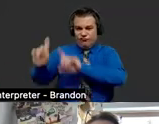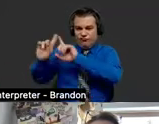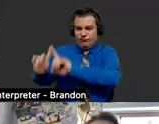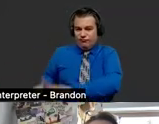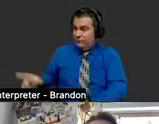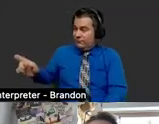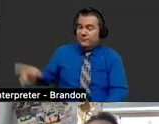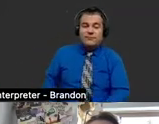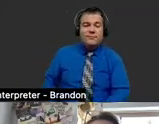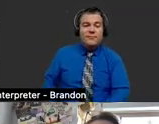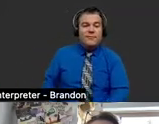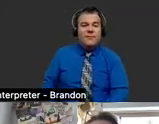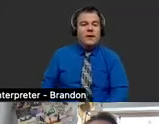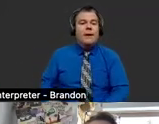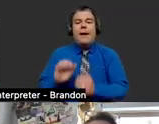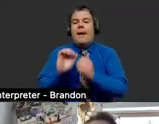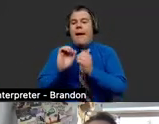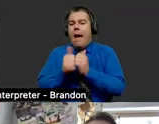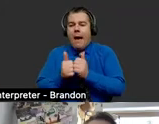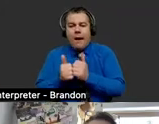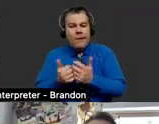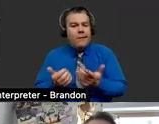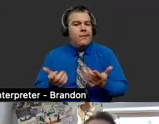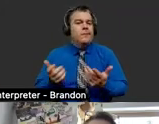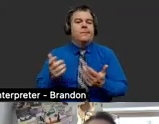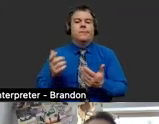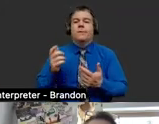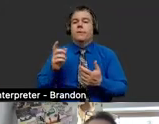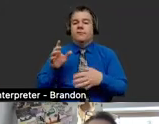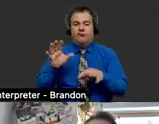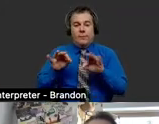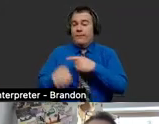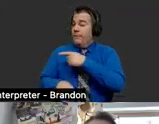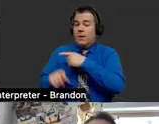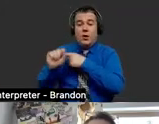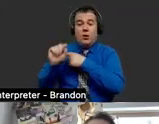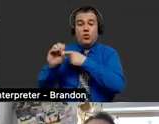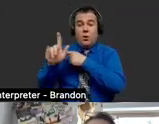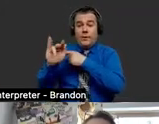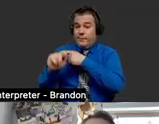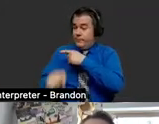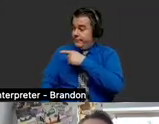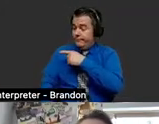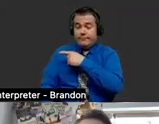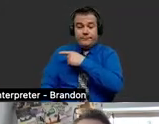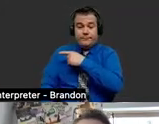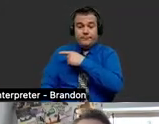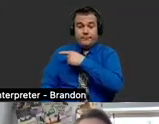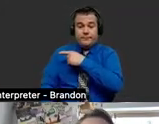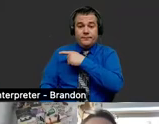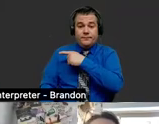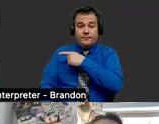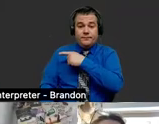resources, how-to guides, all kinds of things. Here are your toolkits. So